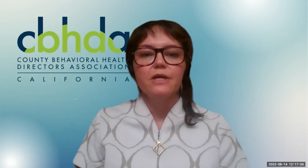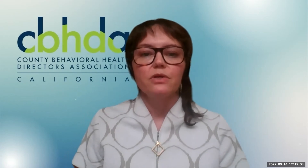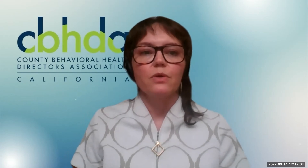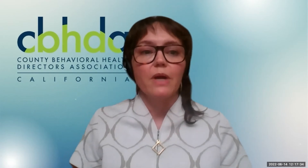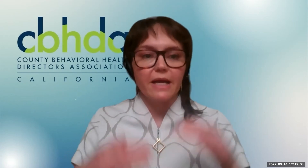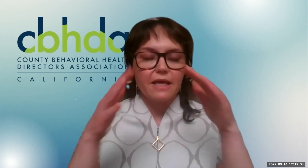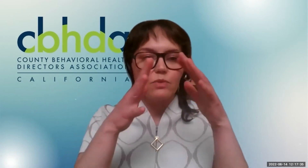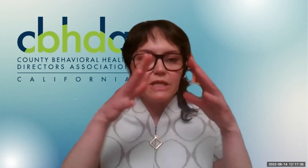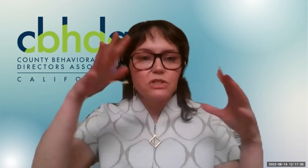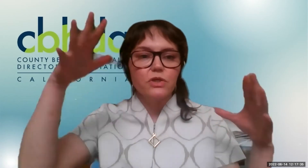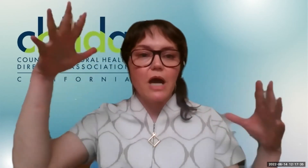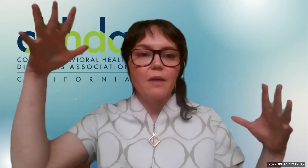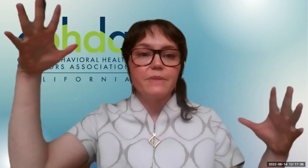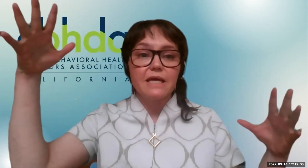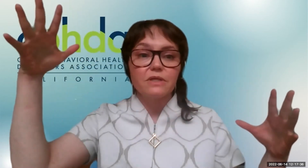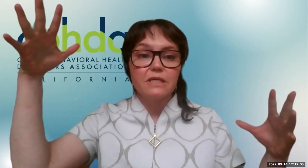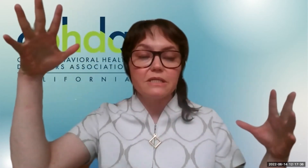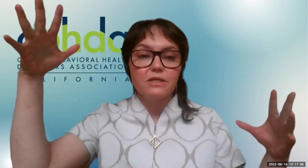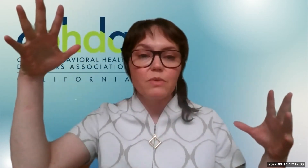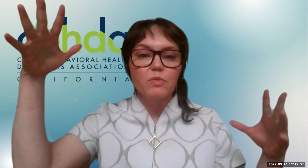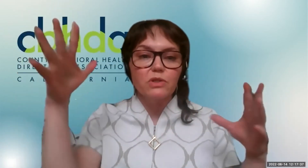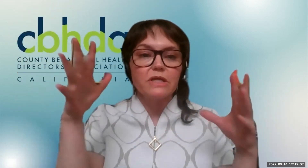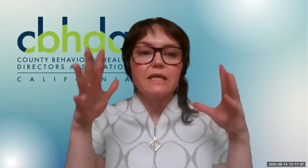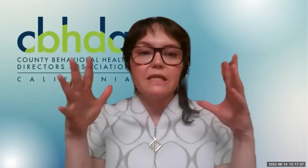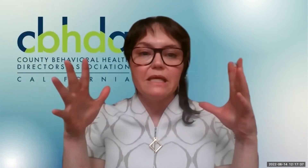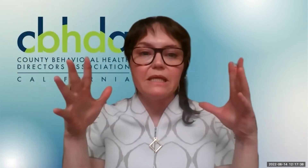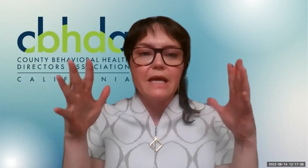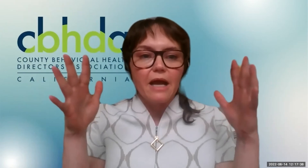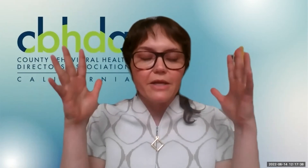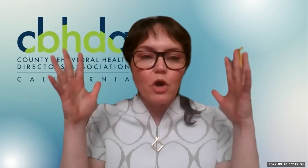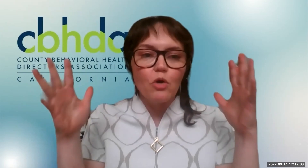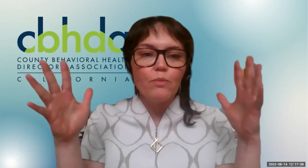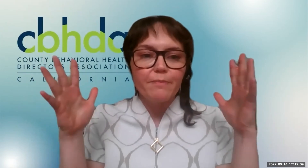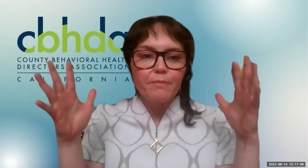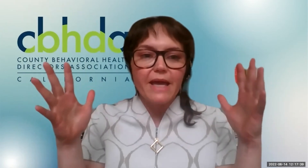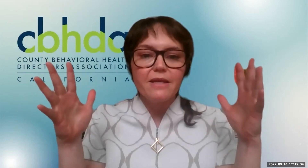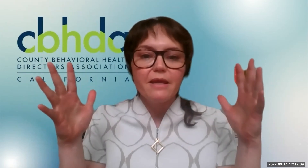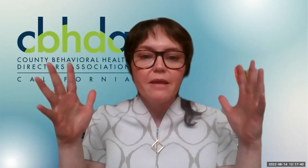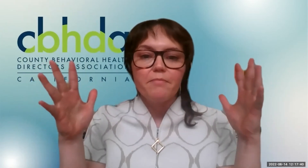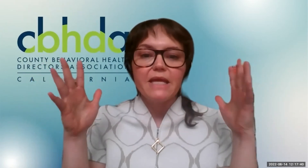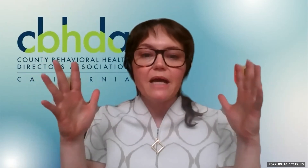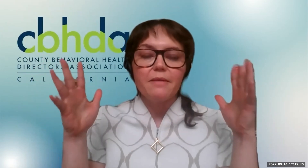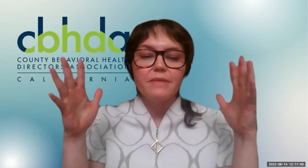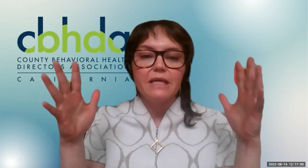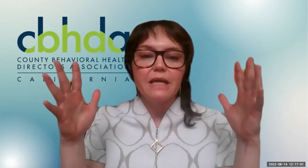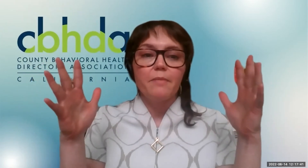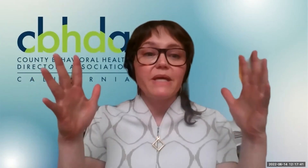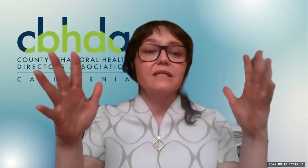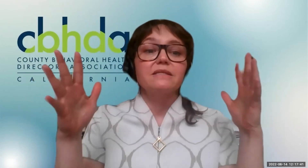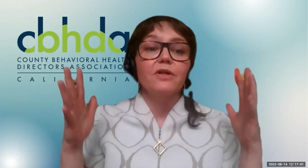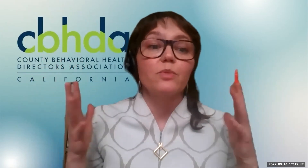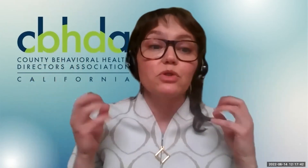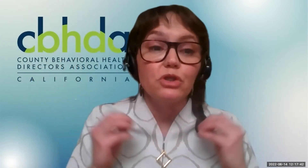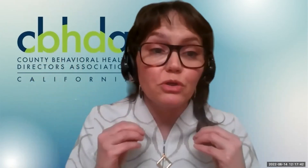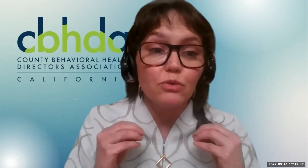that, again, we need to look up and down the continuum when we're looking at need. An open bed may not mean a bed